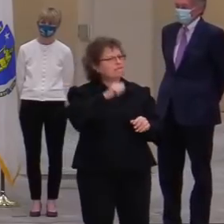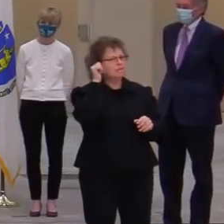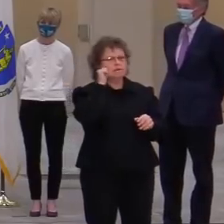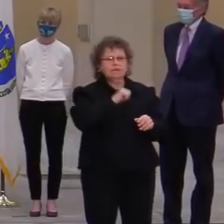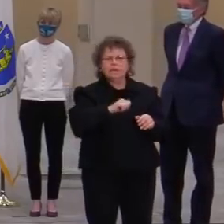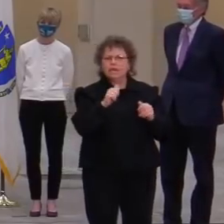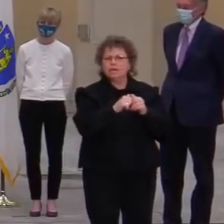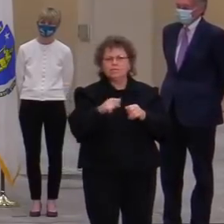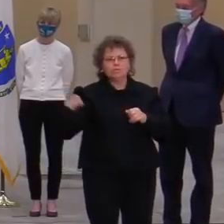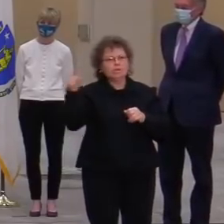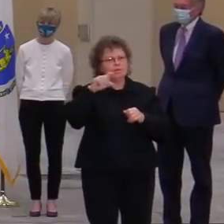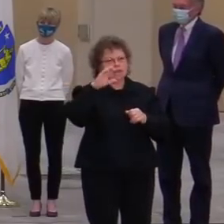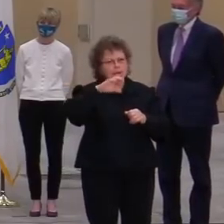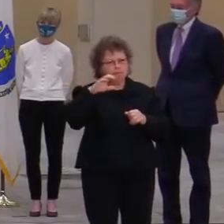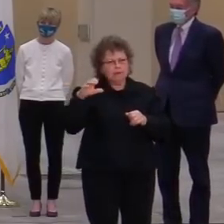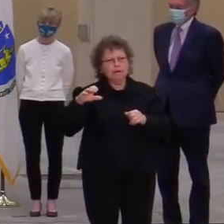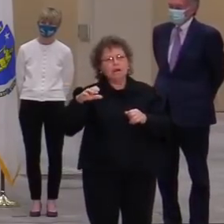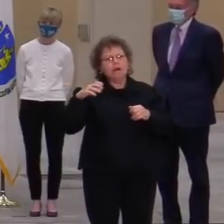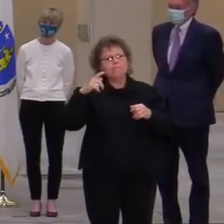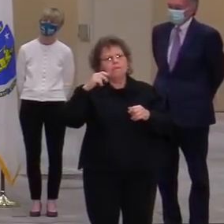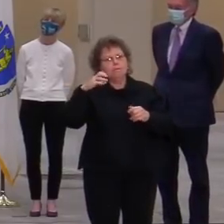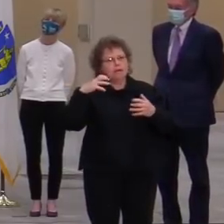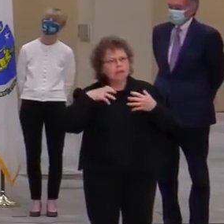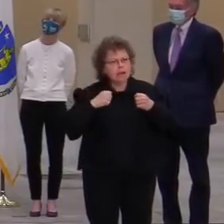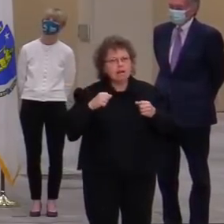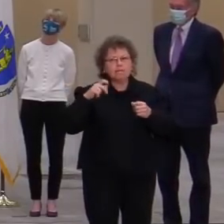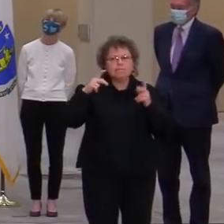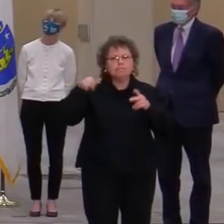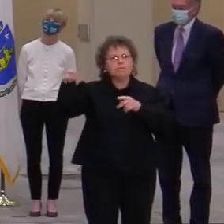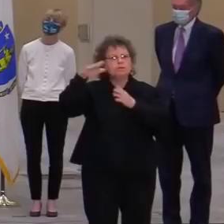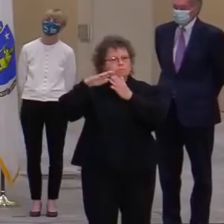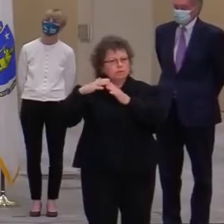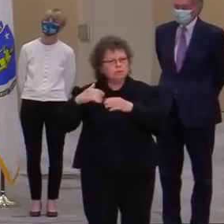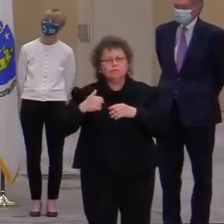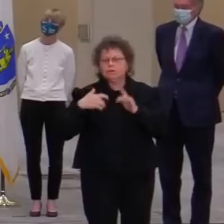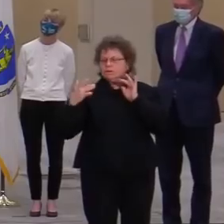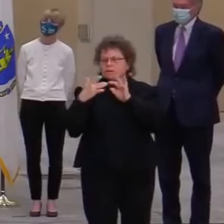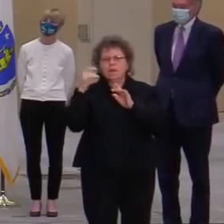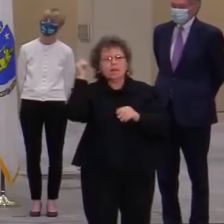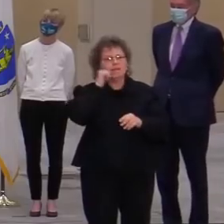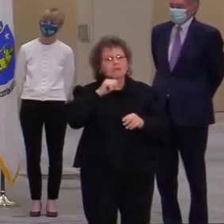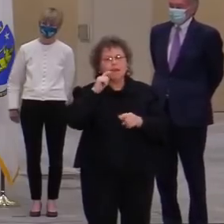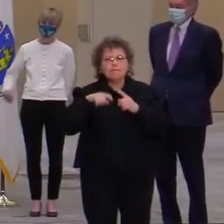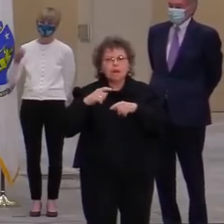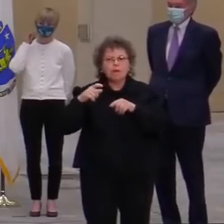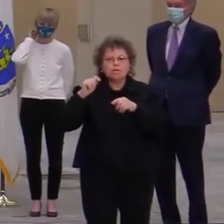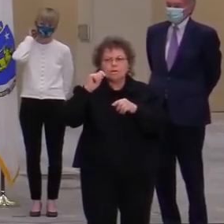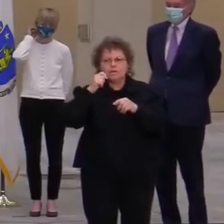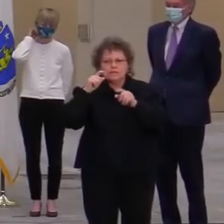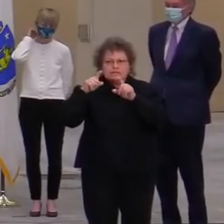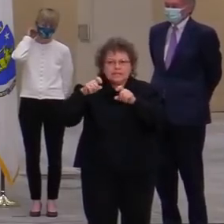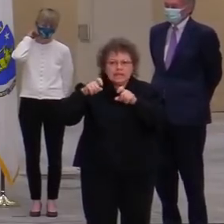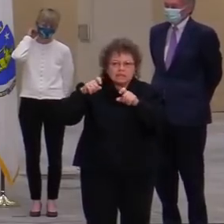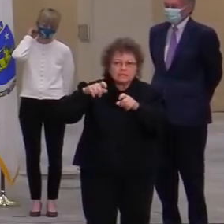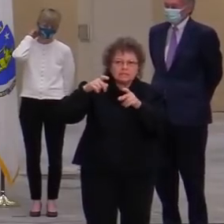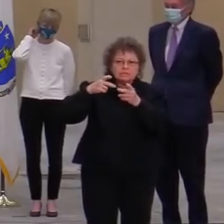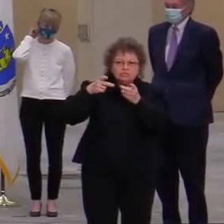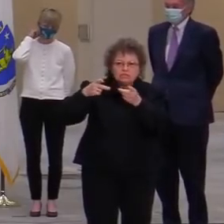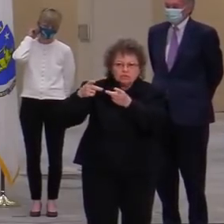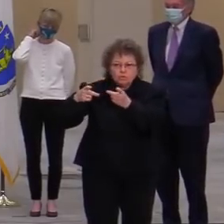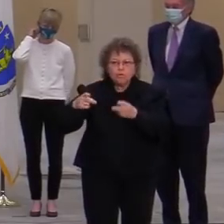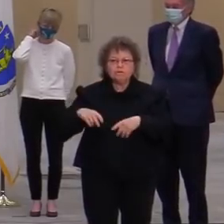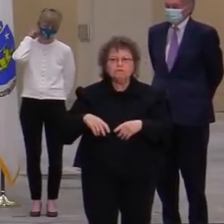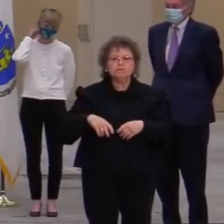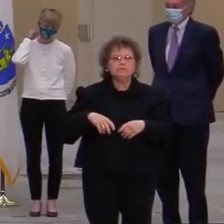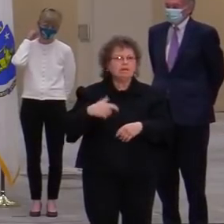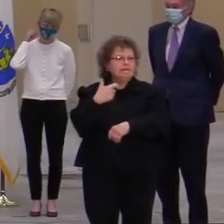Cape, and are constantly talking to them about testing resources and